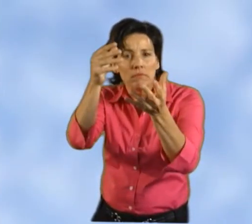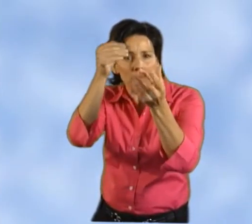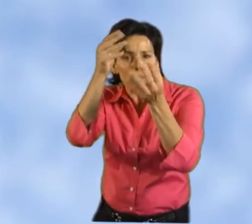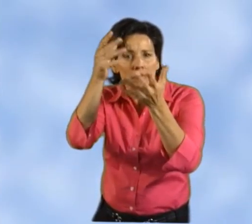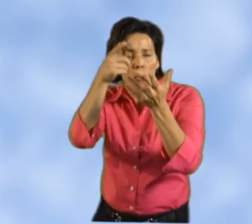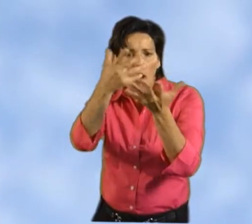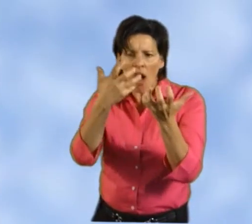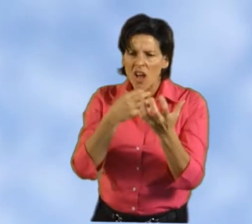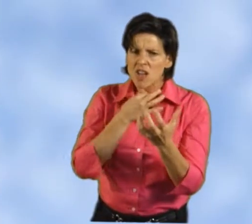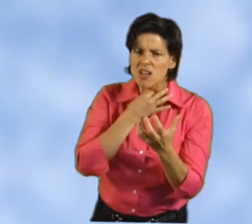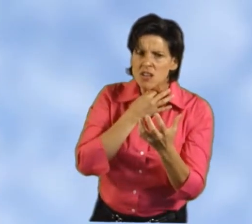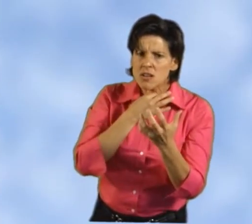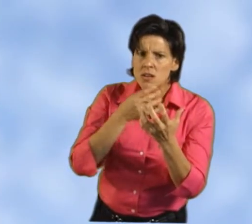information.